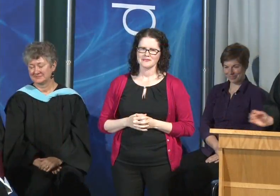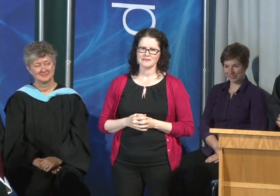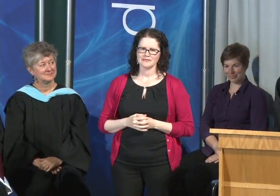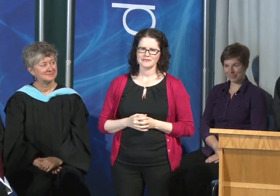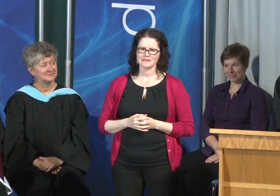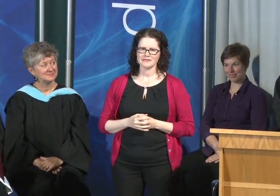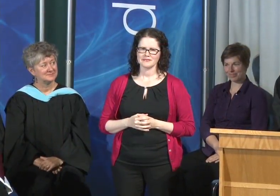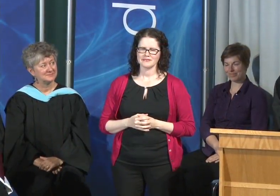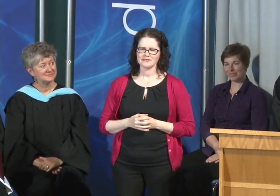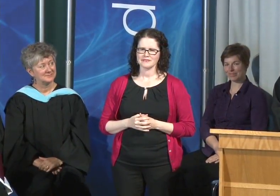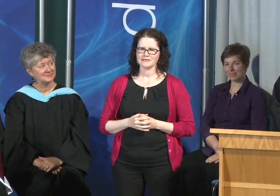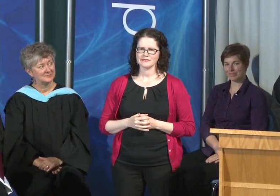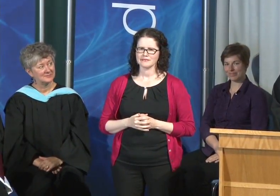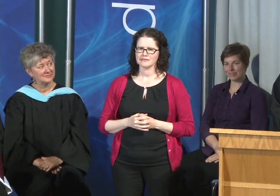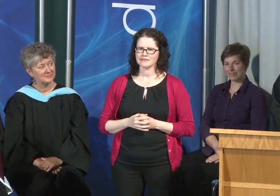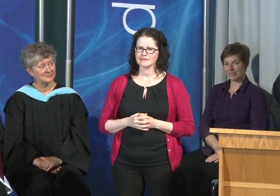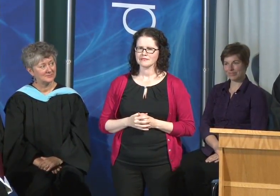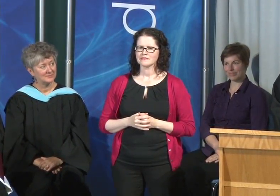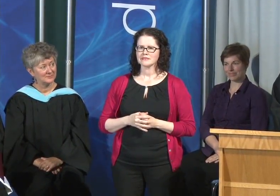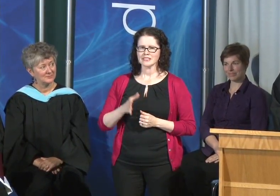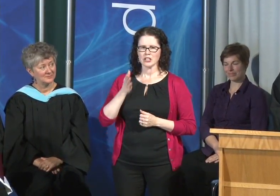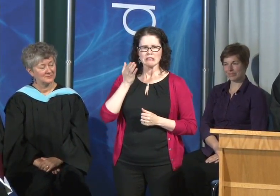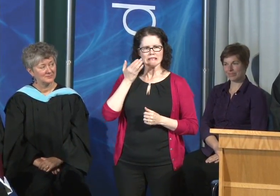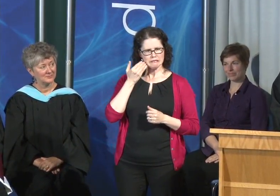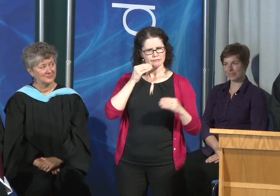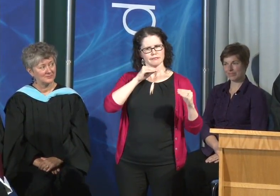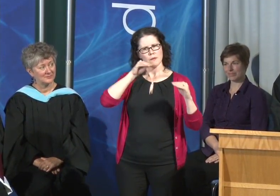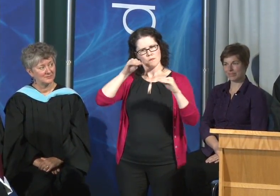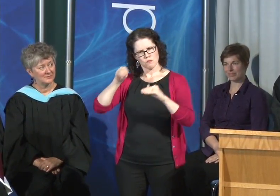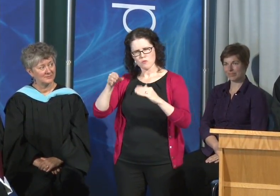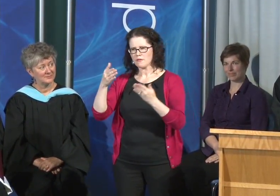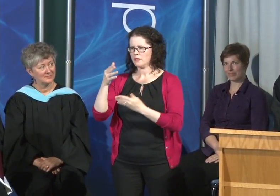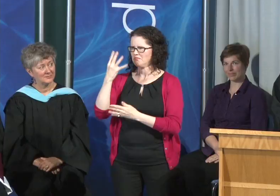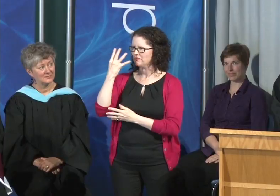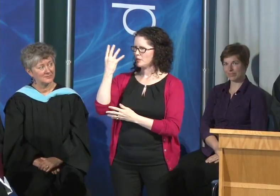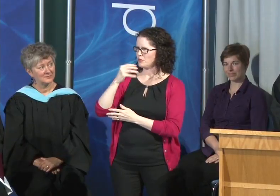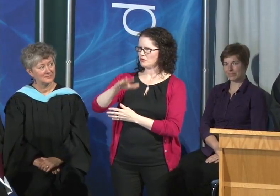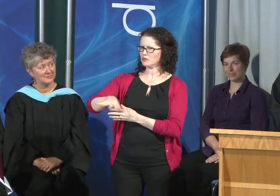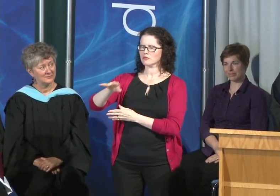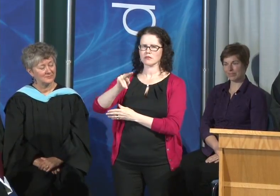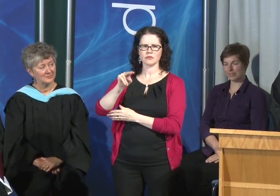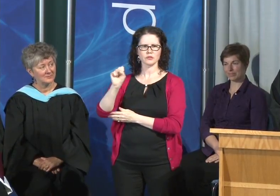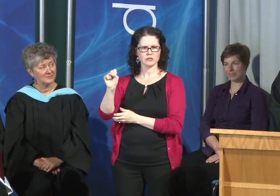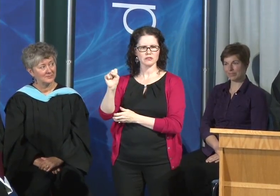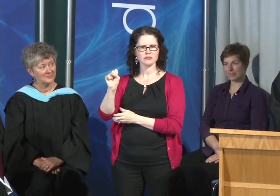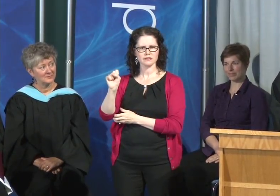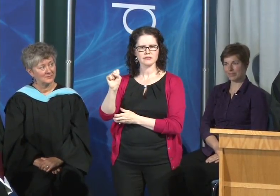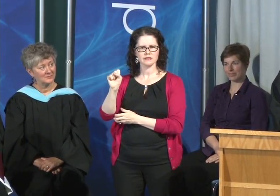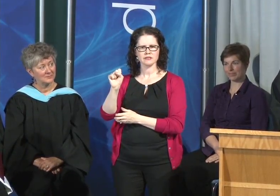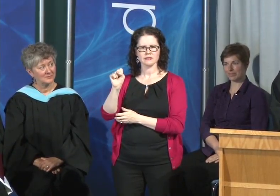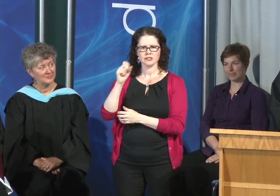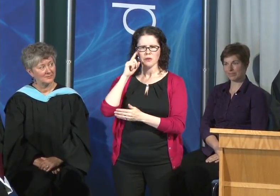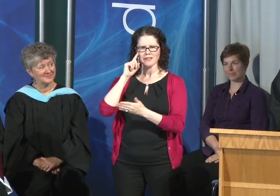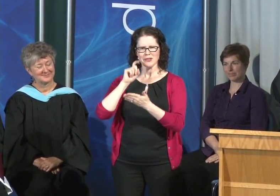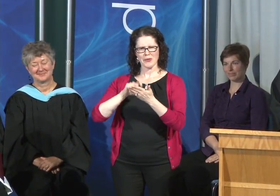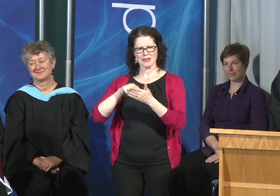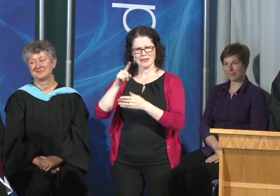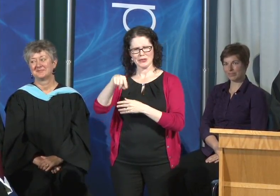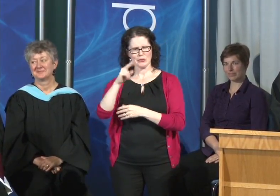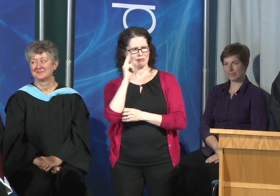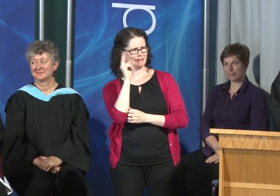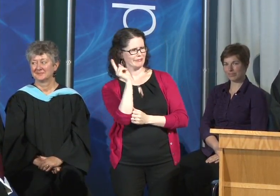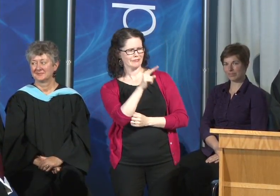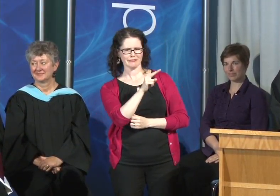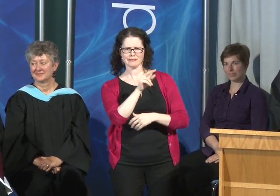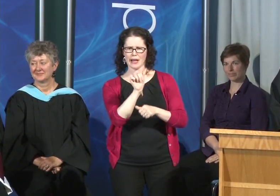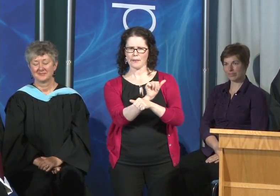Since my relatively recent arrival here in beautiful Nova Scotia, I've noticed that many people here look at Alberta and think that it